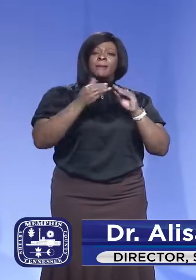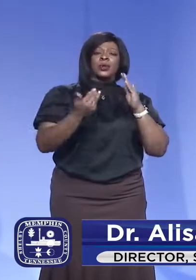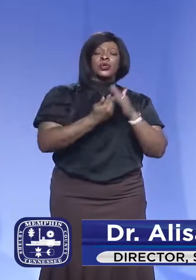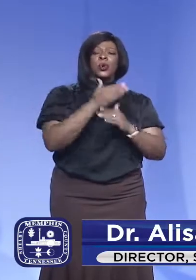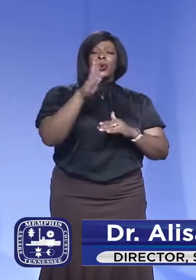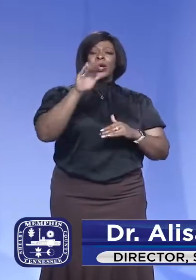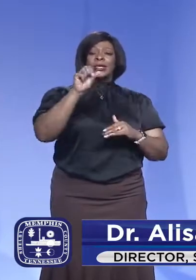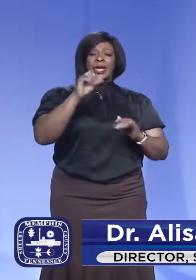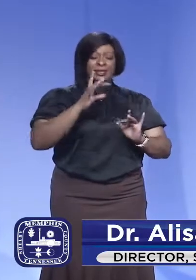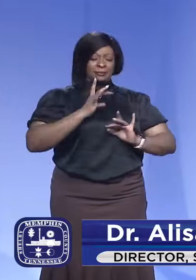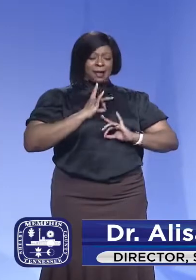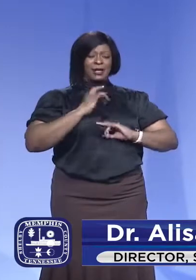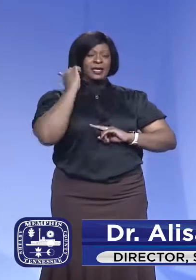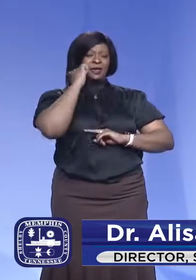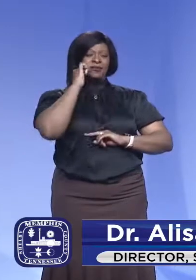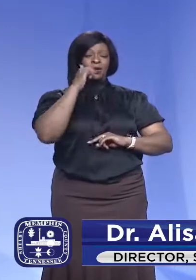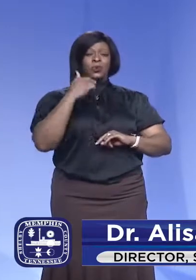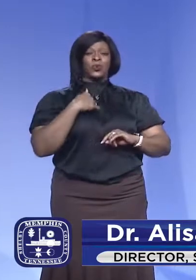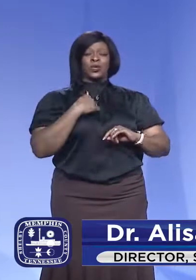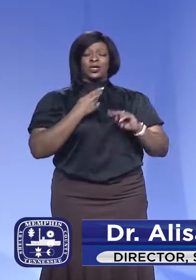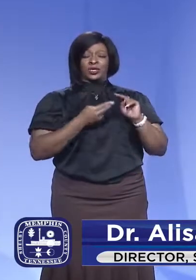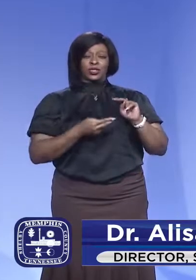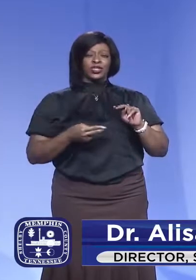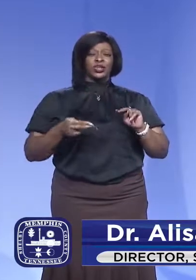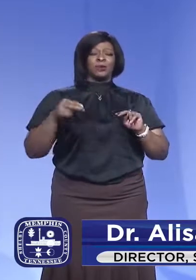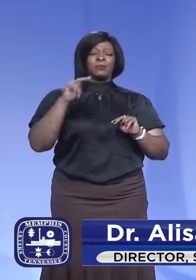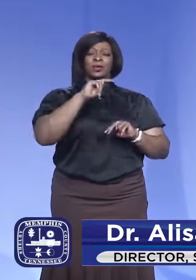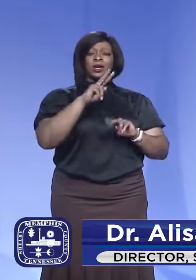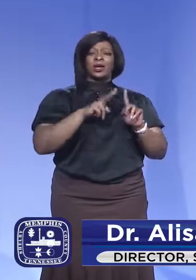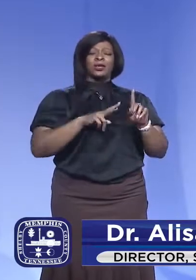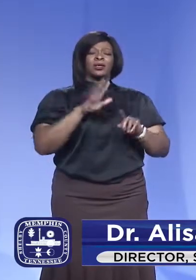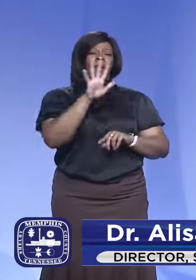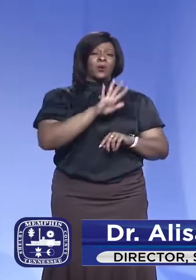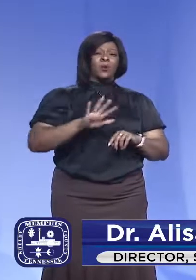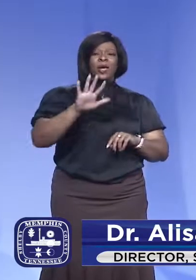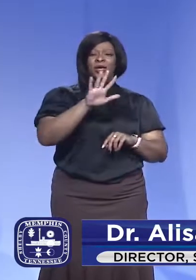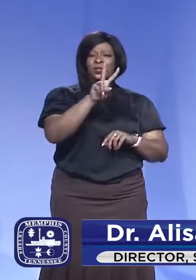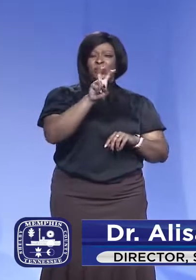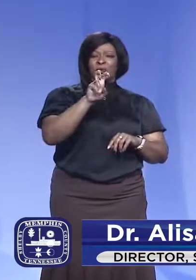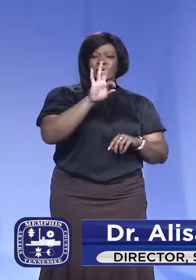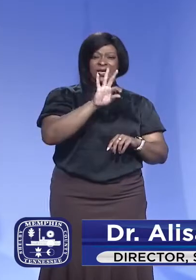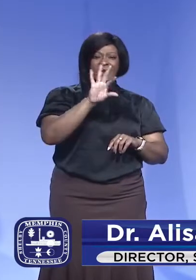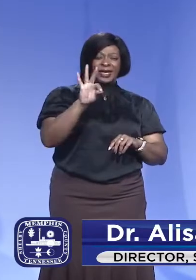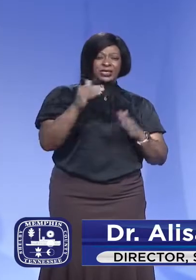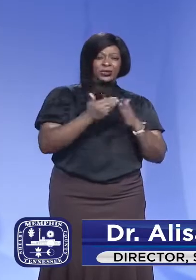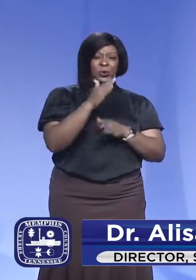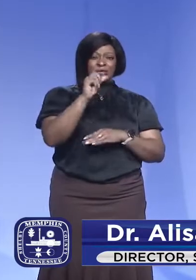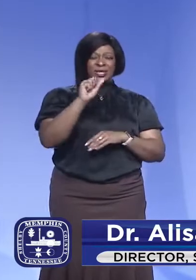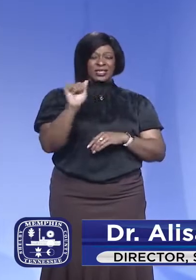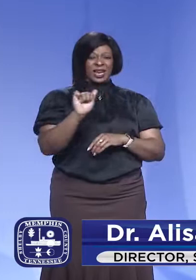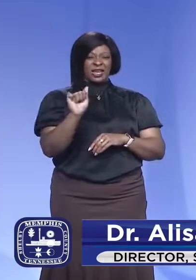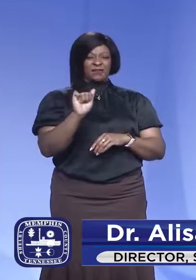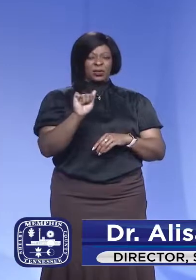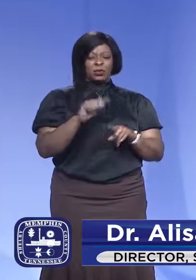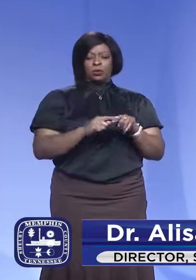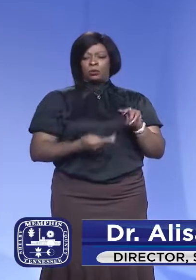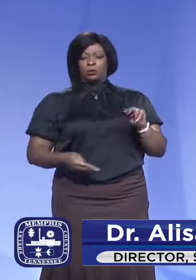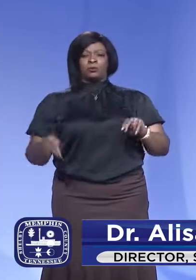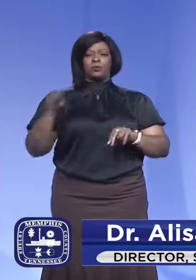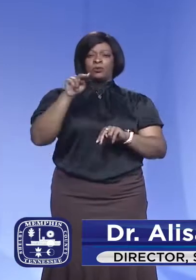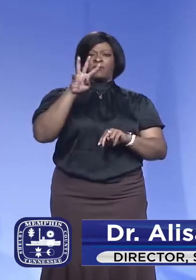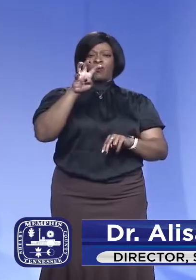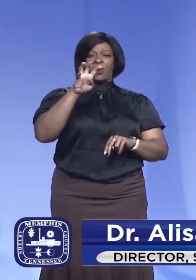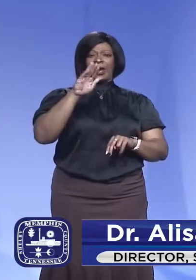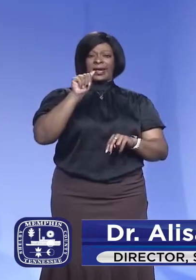per day. We jumped very quickly to somewhere around 299 new cases on average, to over 400